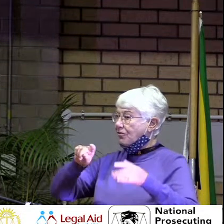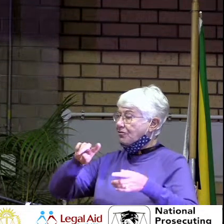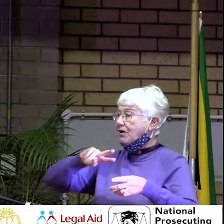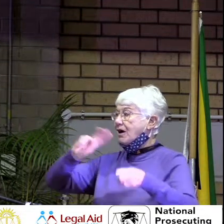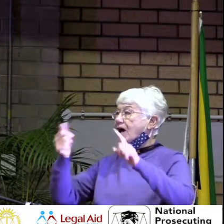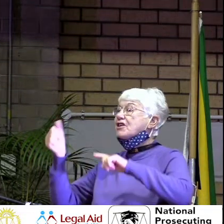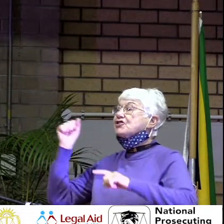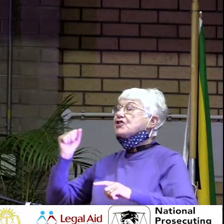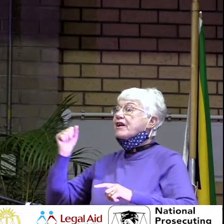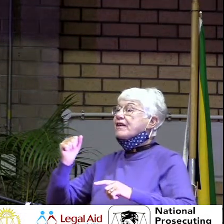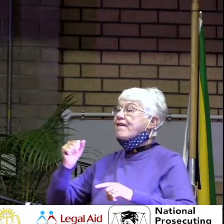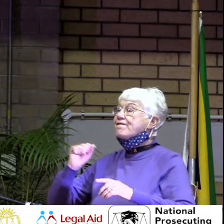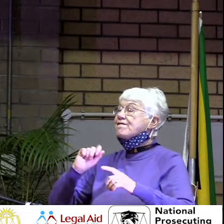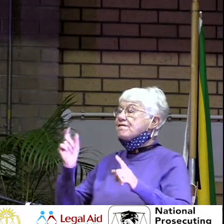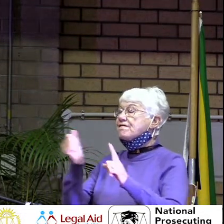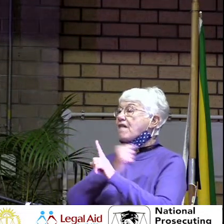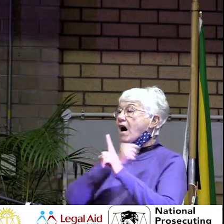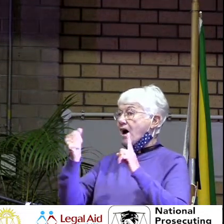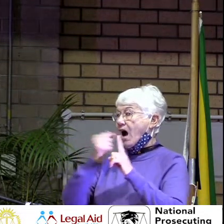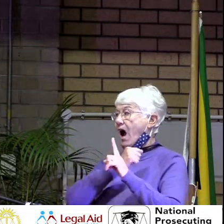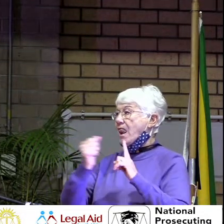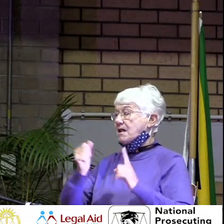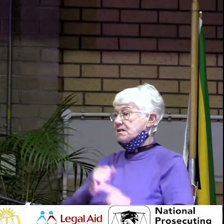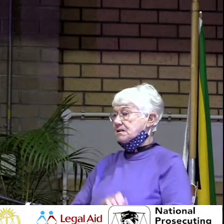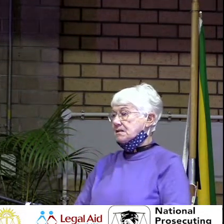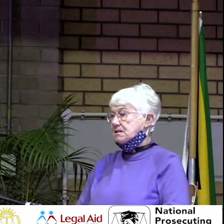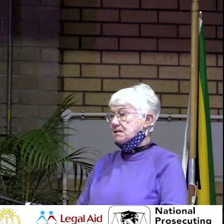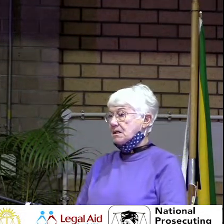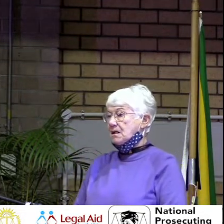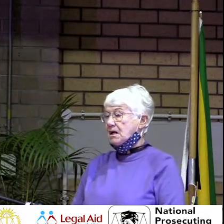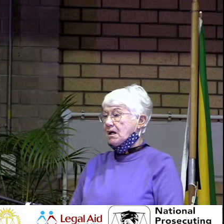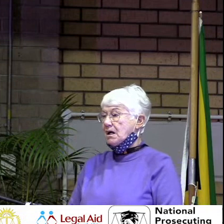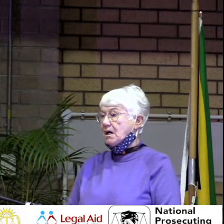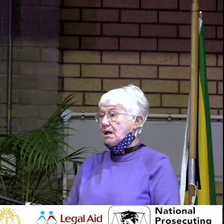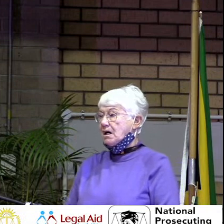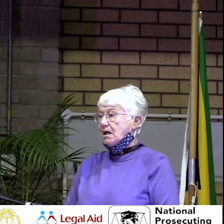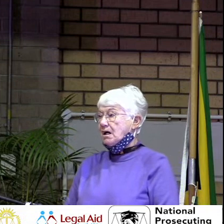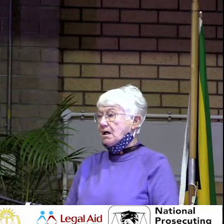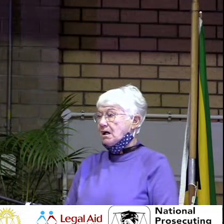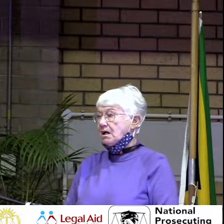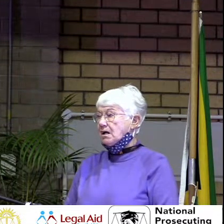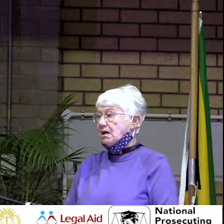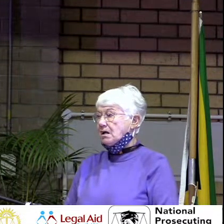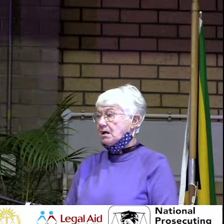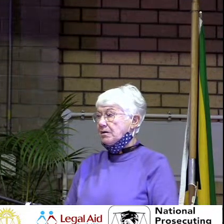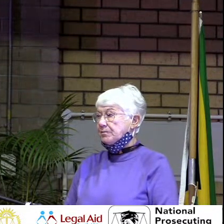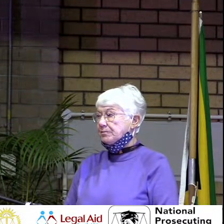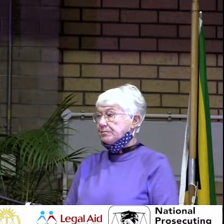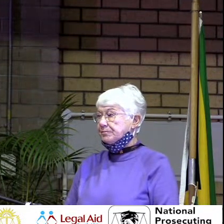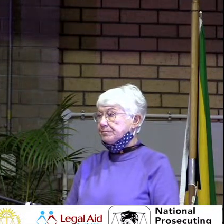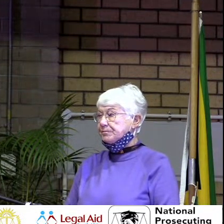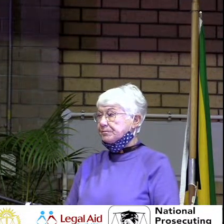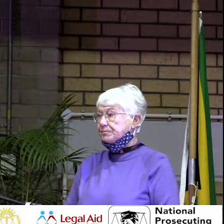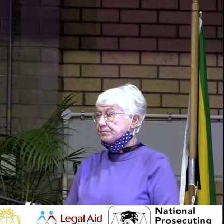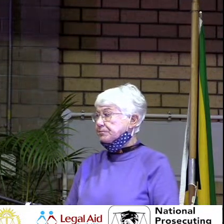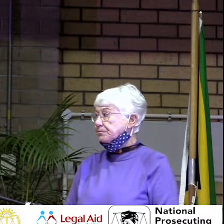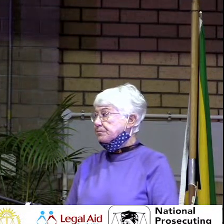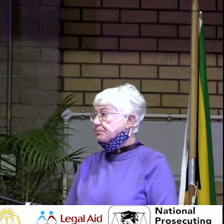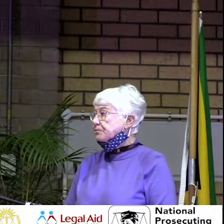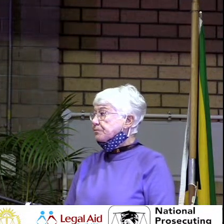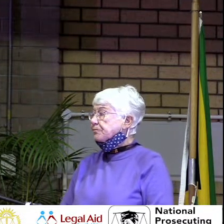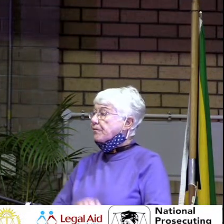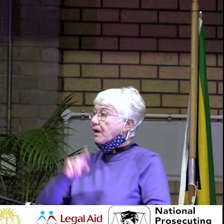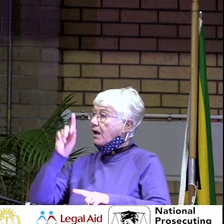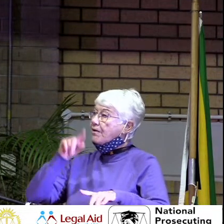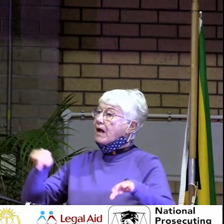femicide. As part of the Presidential District Development Model, an Imbizo is an